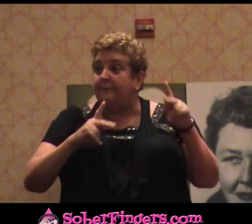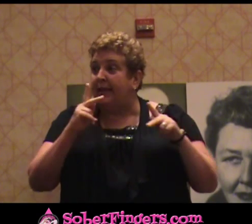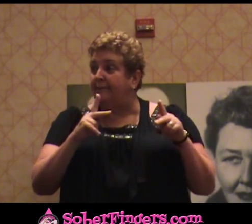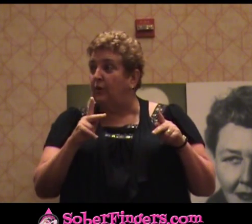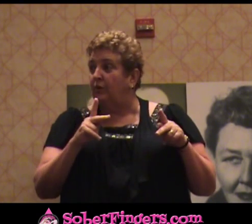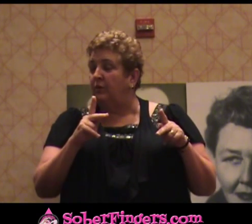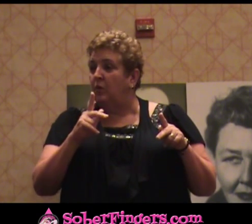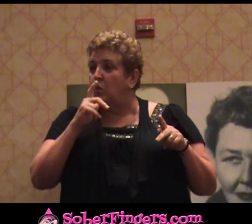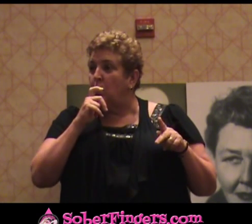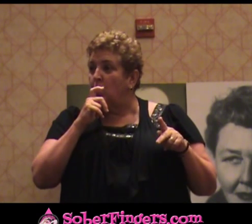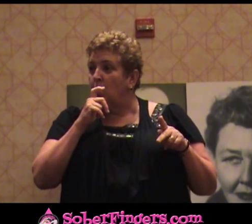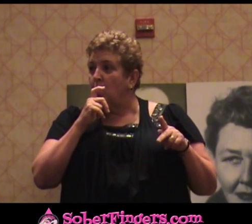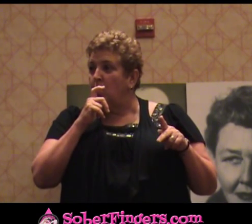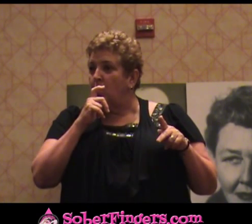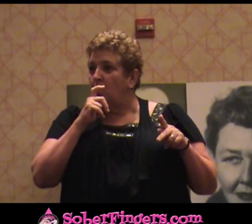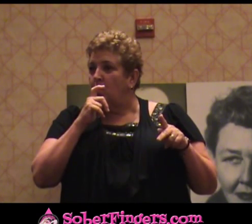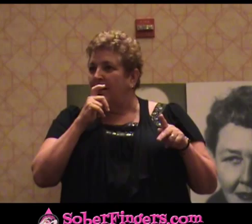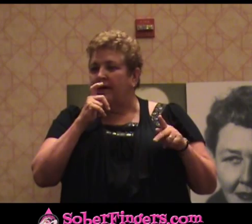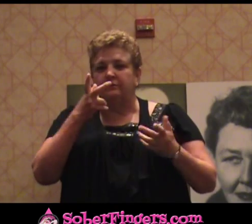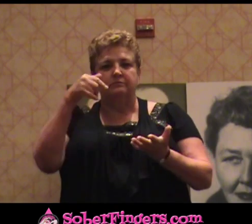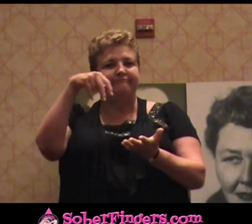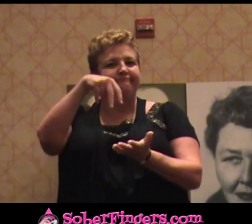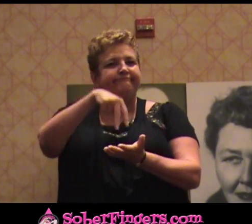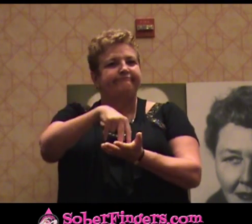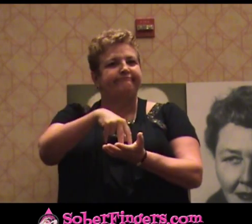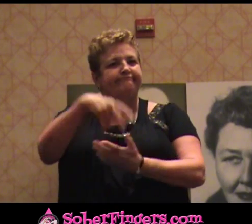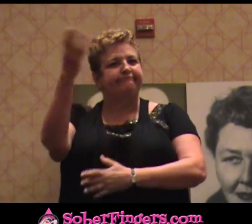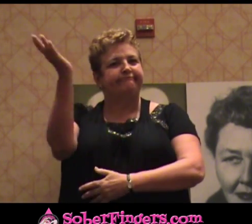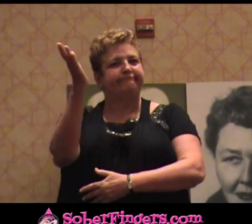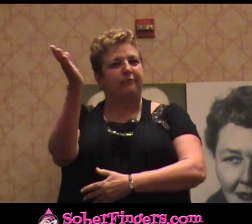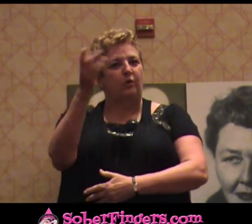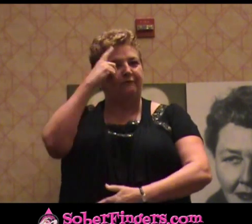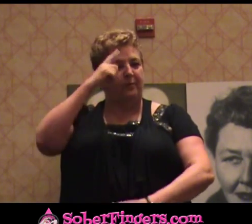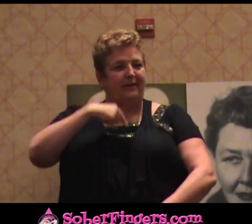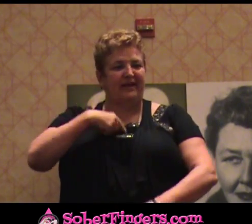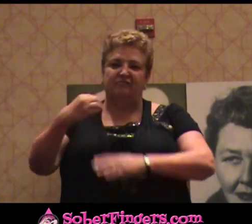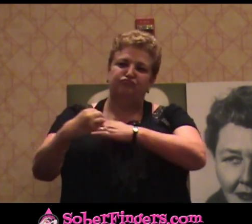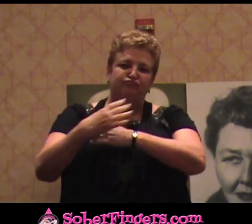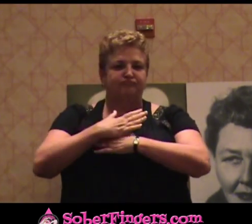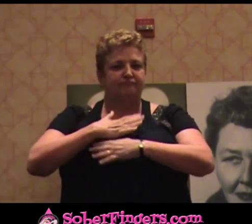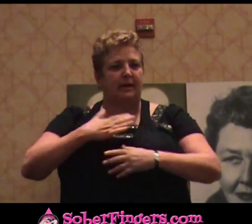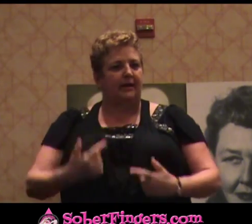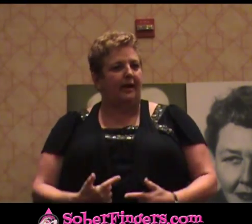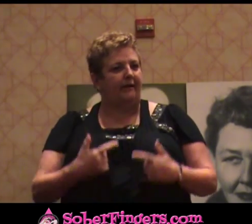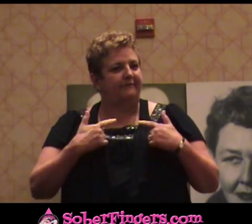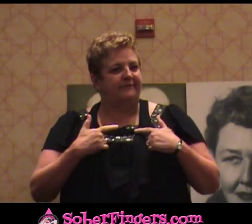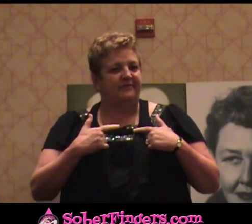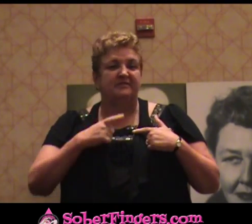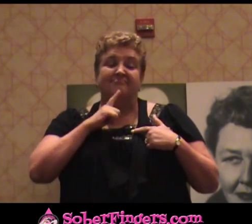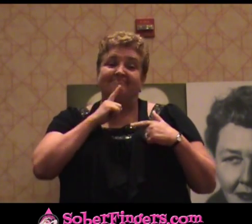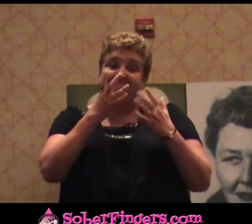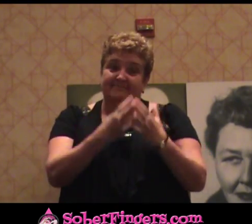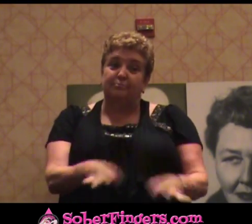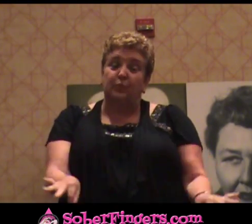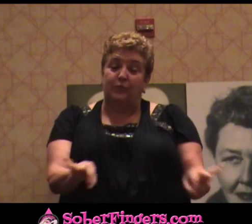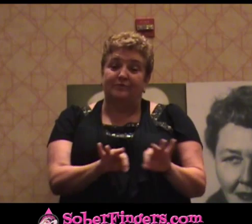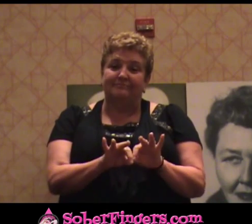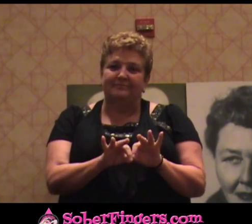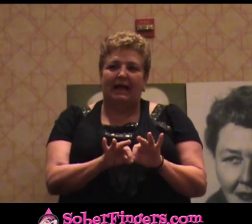done this for me from this podium that has changed my life and my sobriety, and so it means a lot for me to just do that for somebody